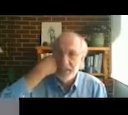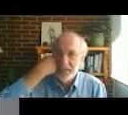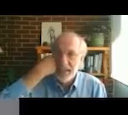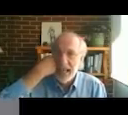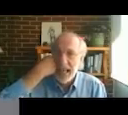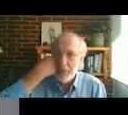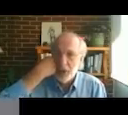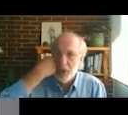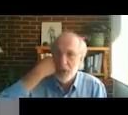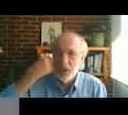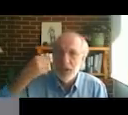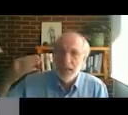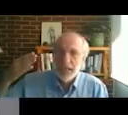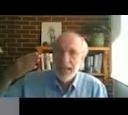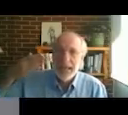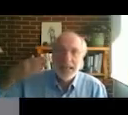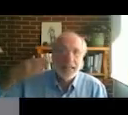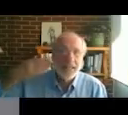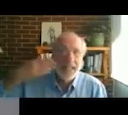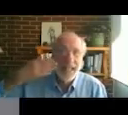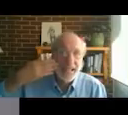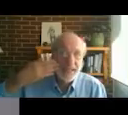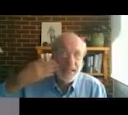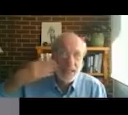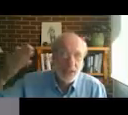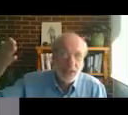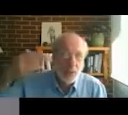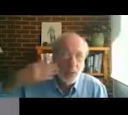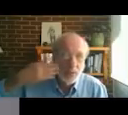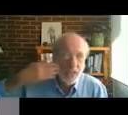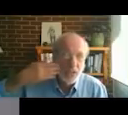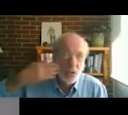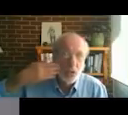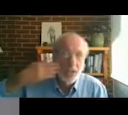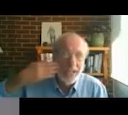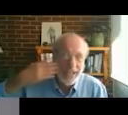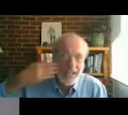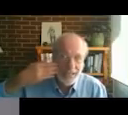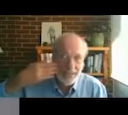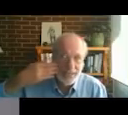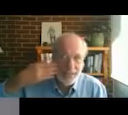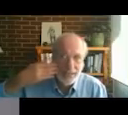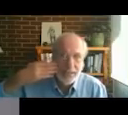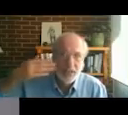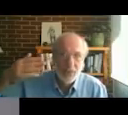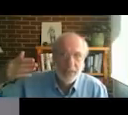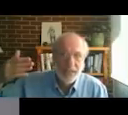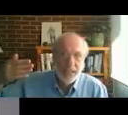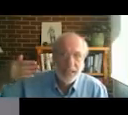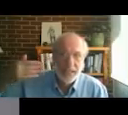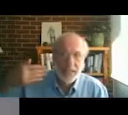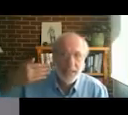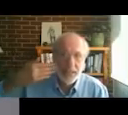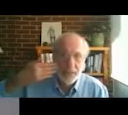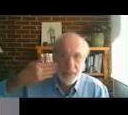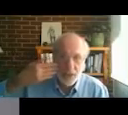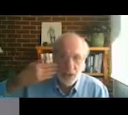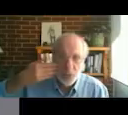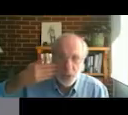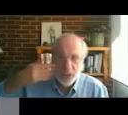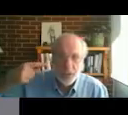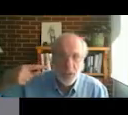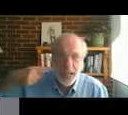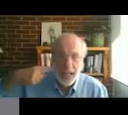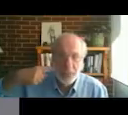fist is apple and candy would be the whole hand. It's maintaining the idea that the